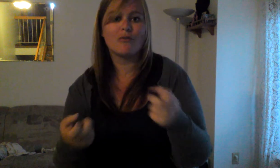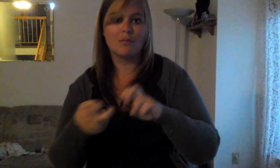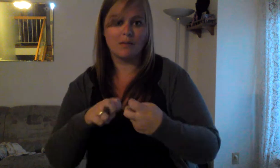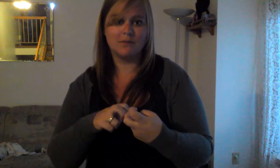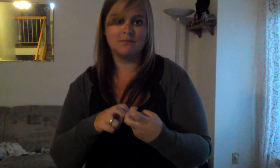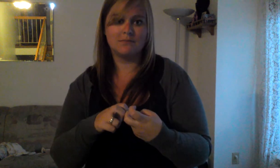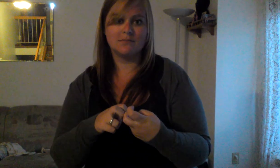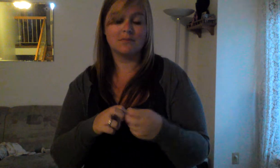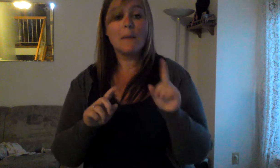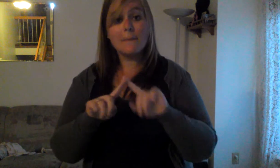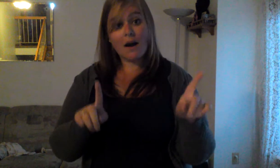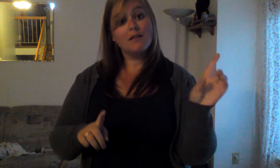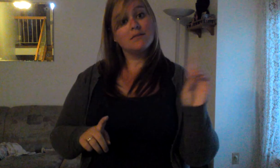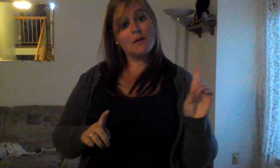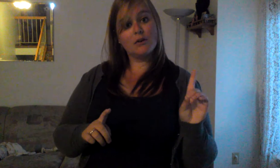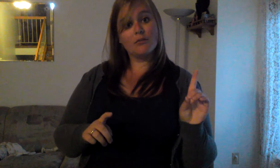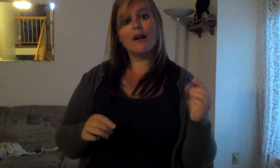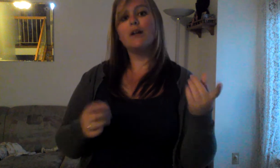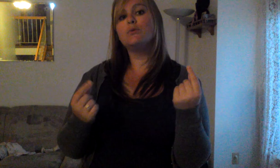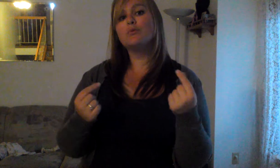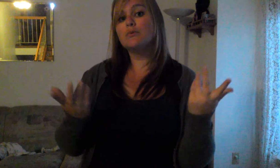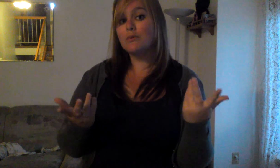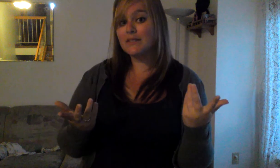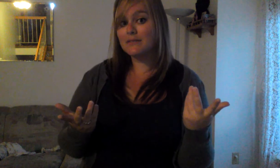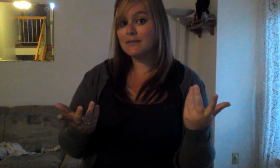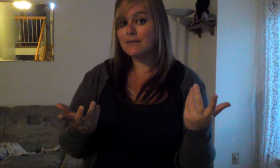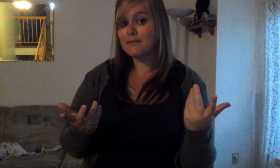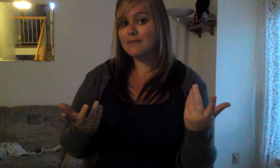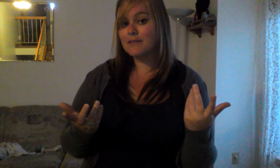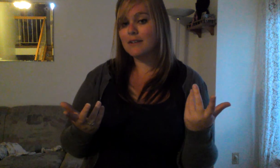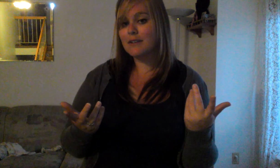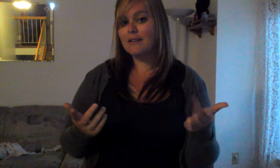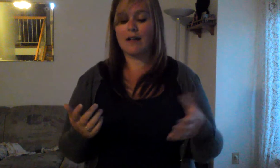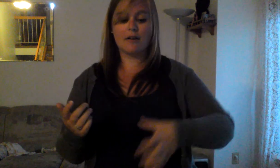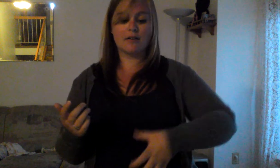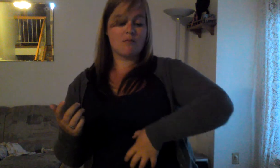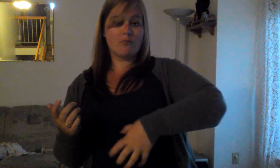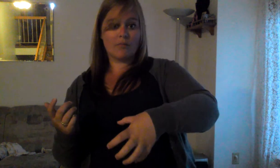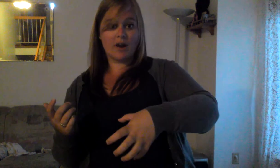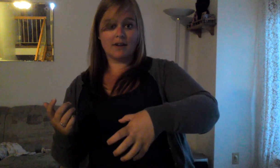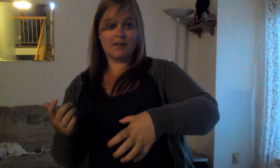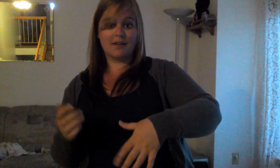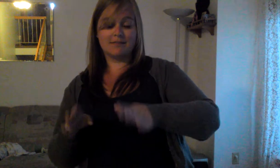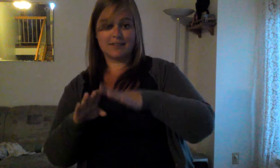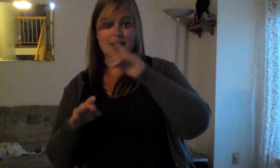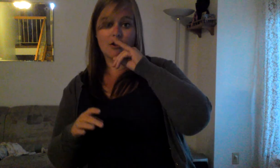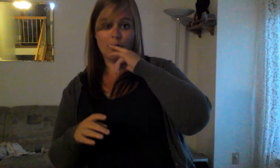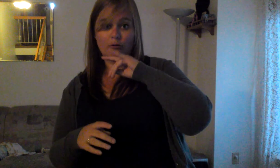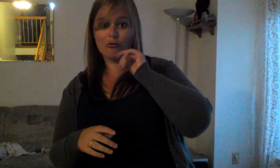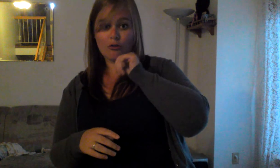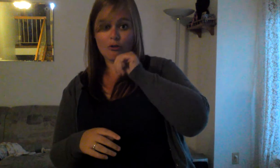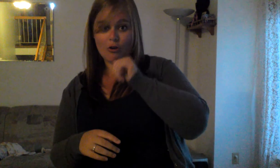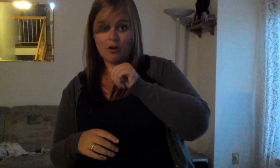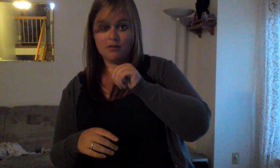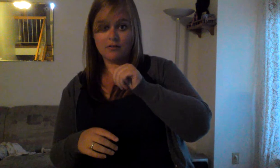have a better method to solve the problem. What they do is that they take the pregnant child out of school, have the doctor perform an abortion, you know, because